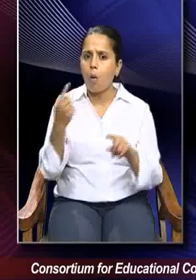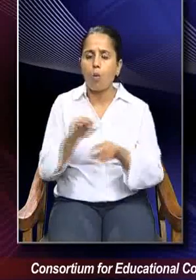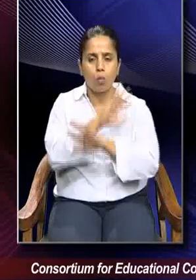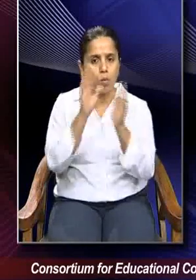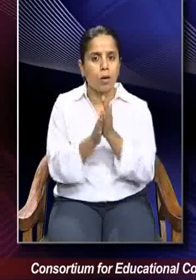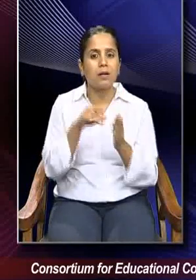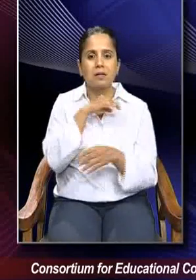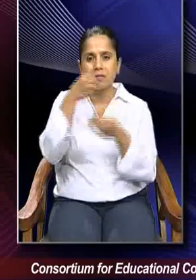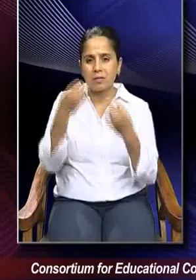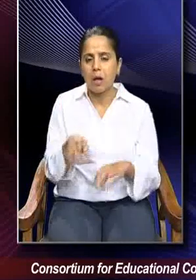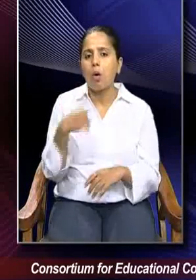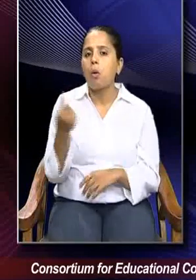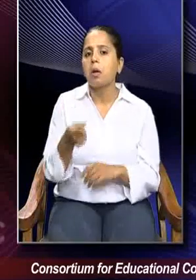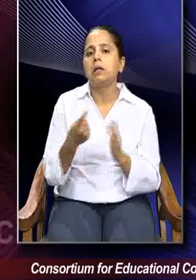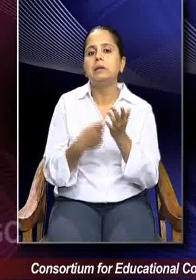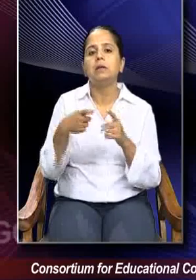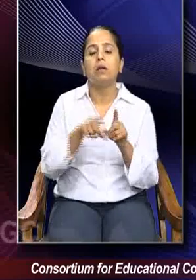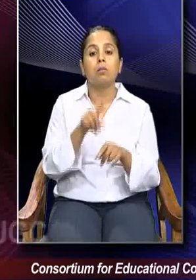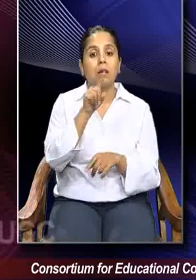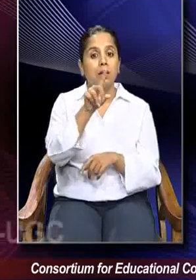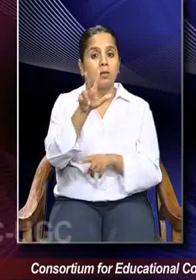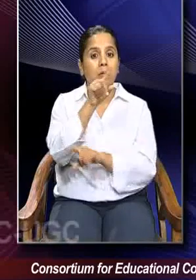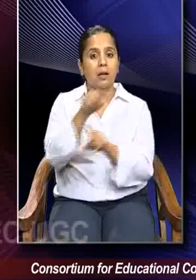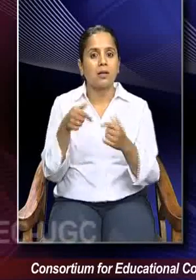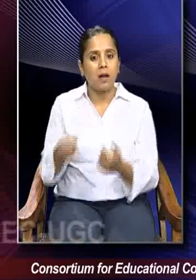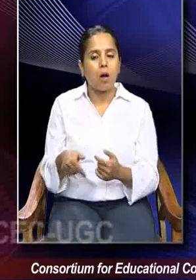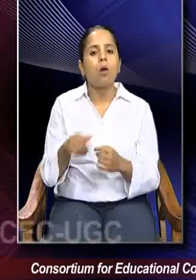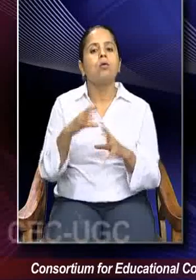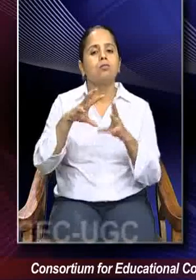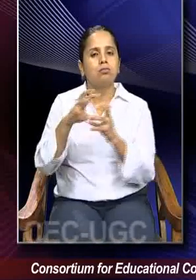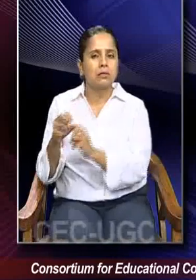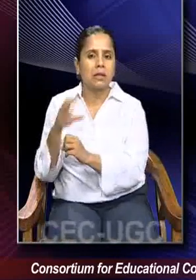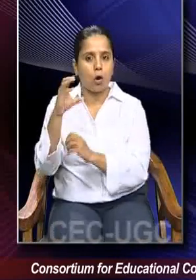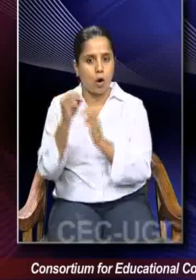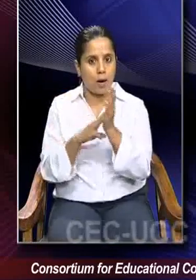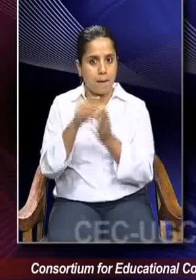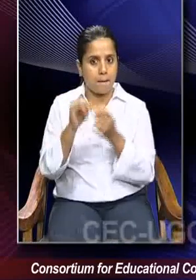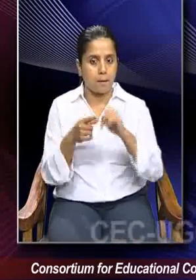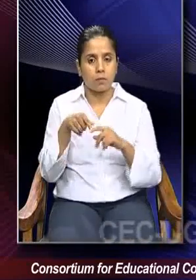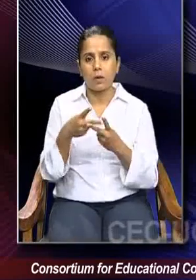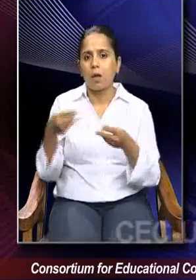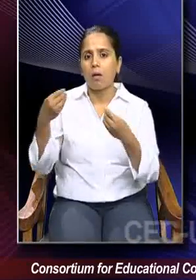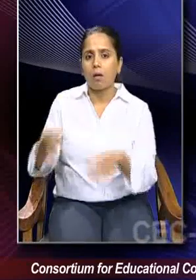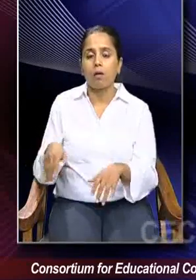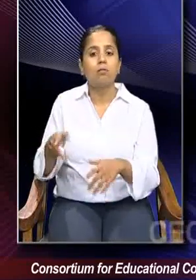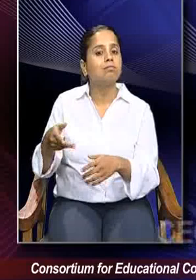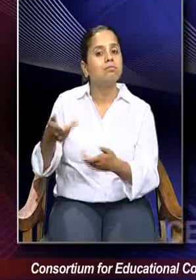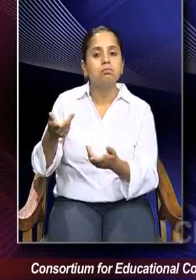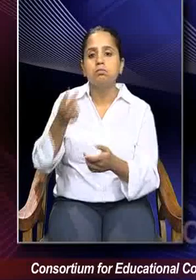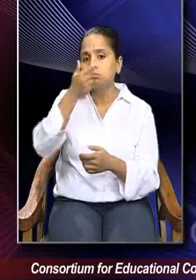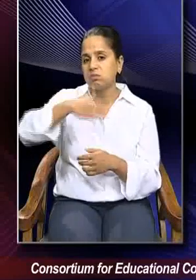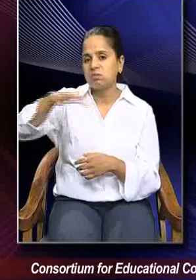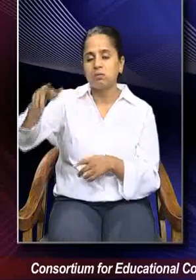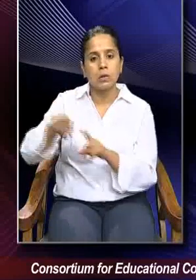waste generated is recycled, 18% is composted, and remaining is dumped in the landfill sites.